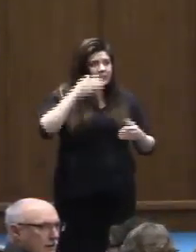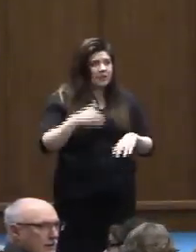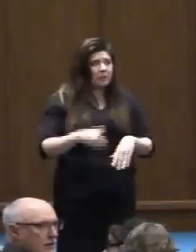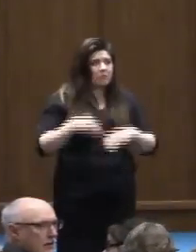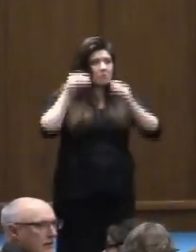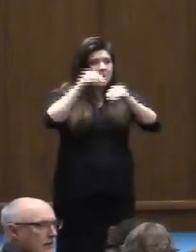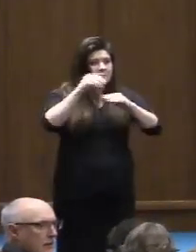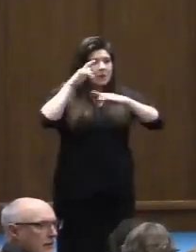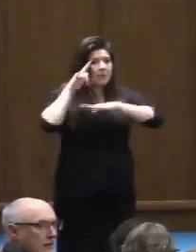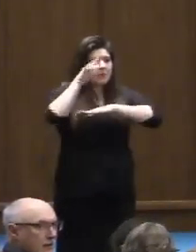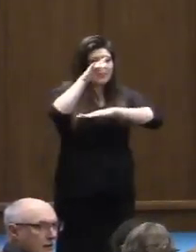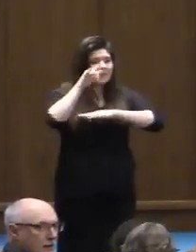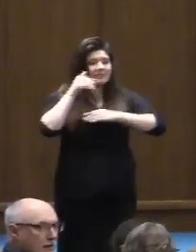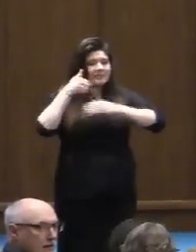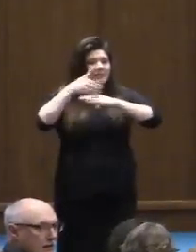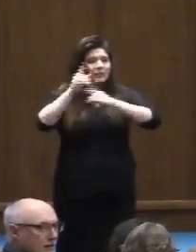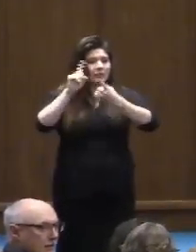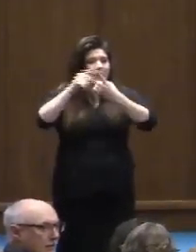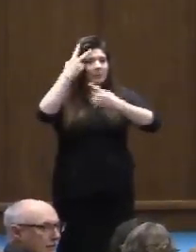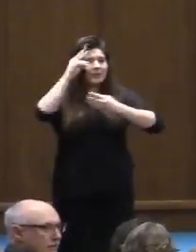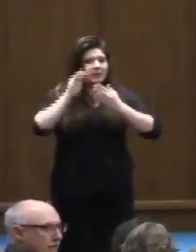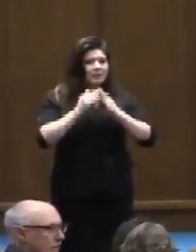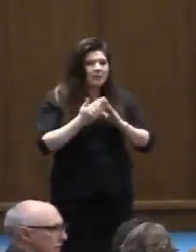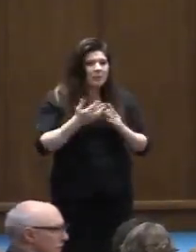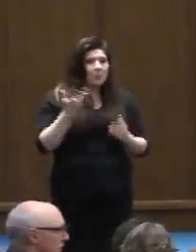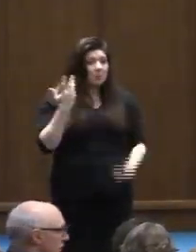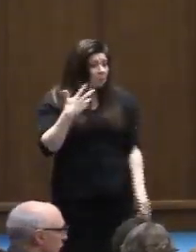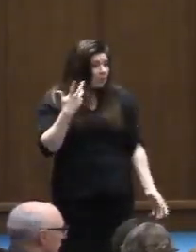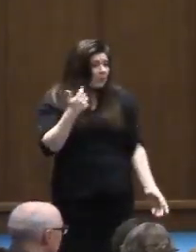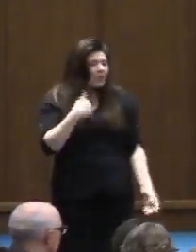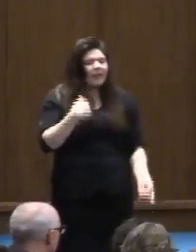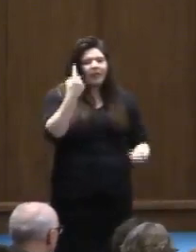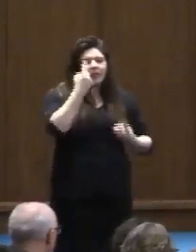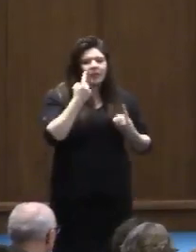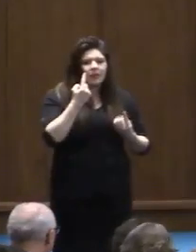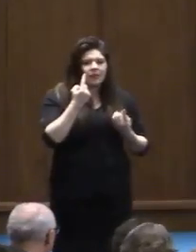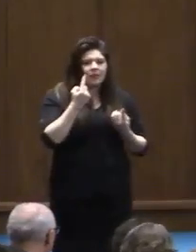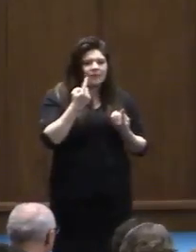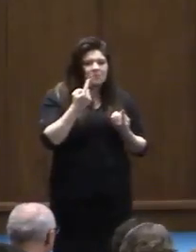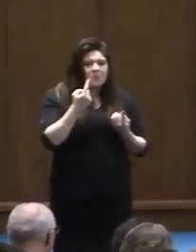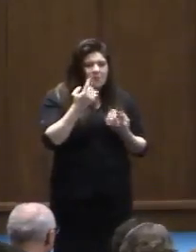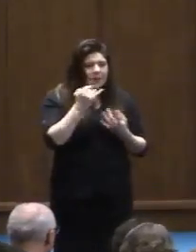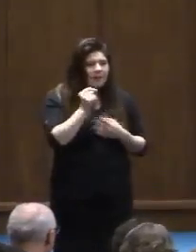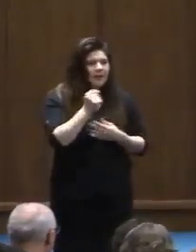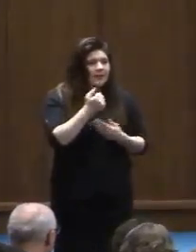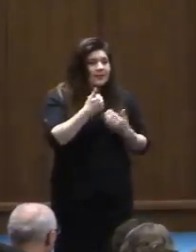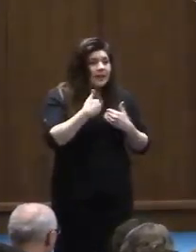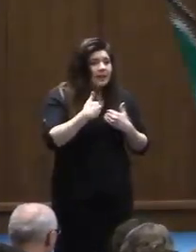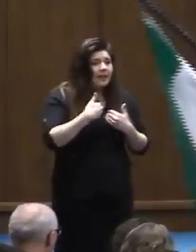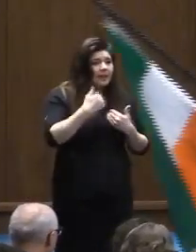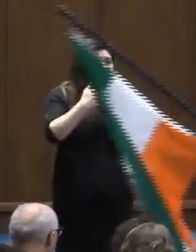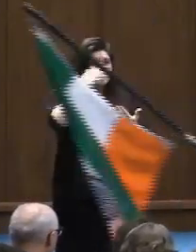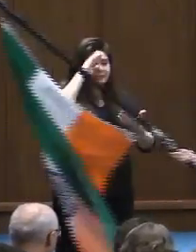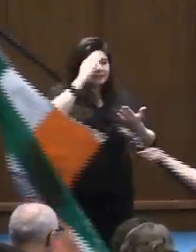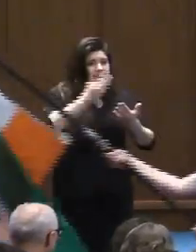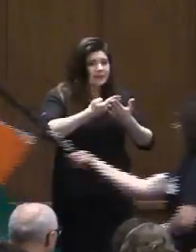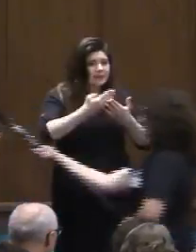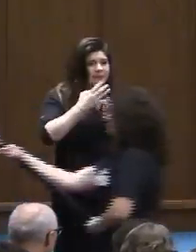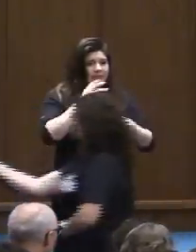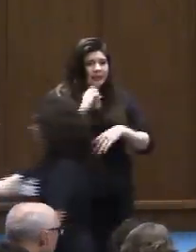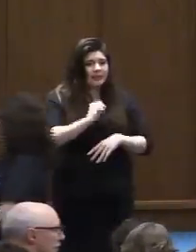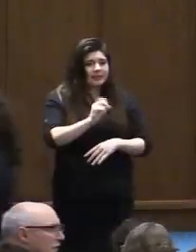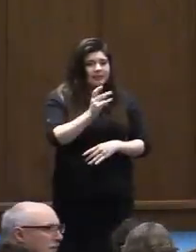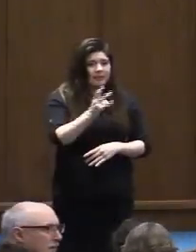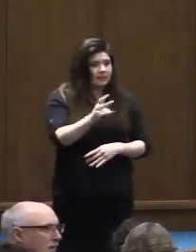plane and send him to Mexico City. And I think, where have we gone? Because I have a son that's 17, and I'm